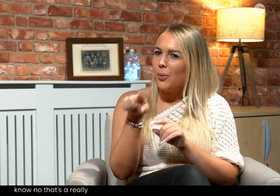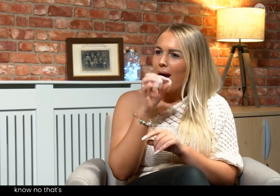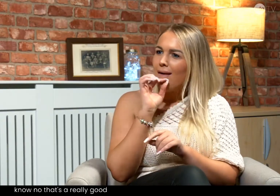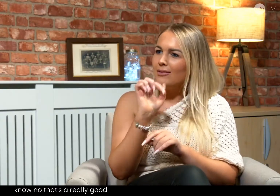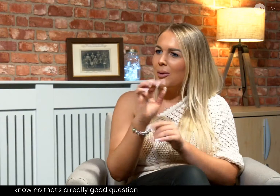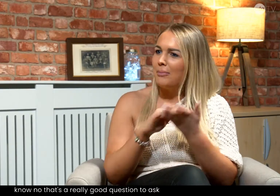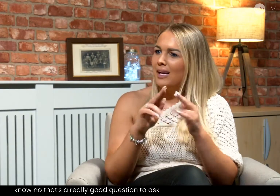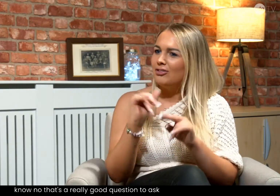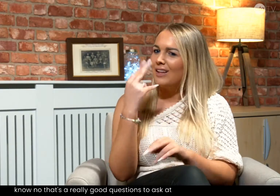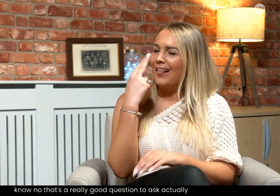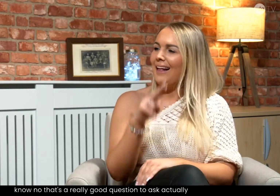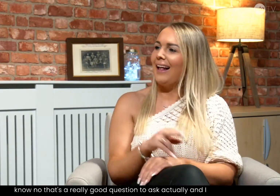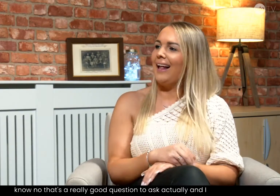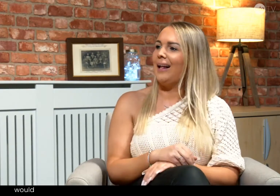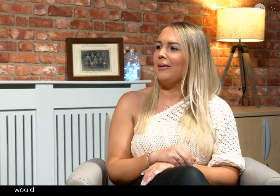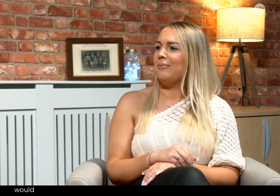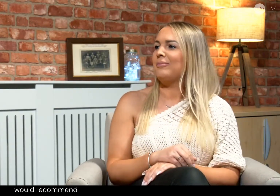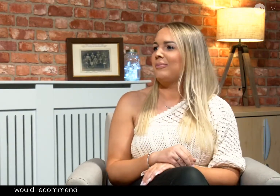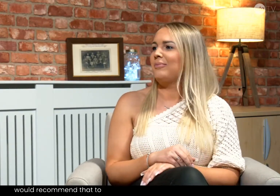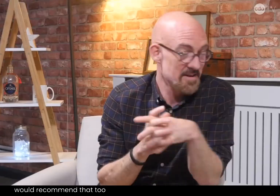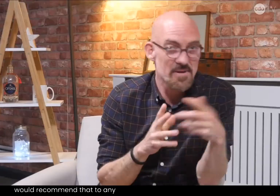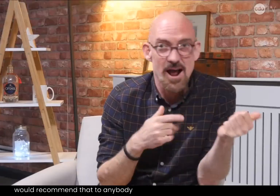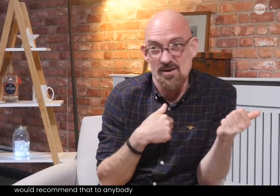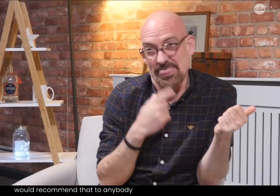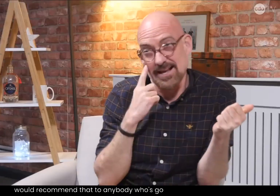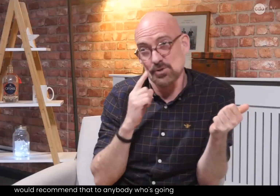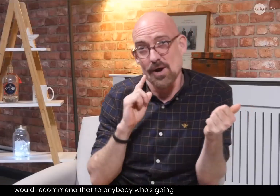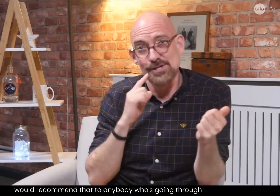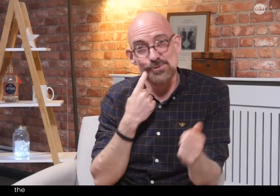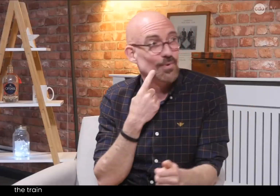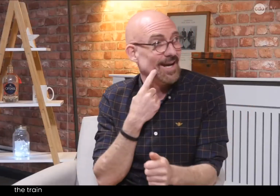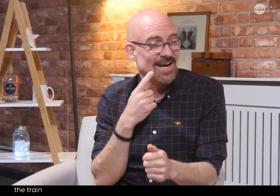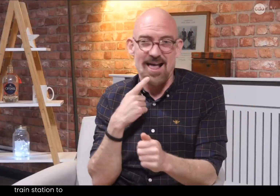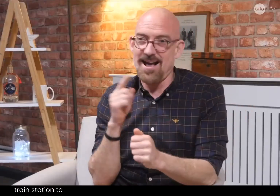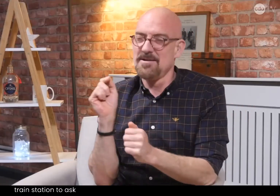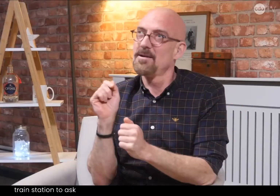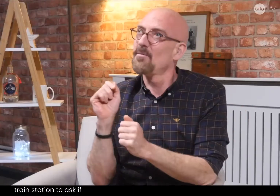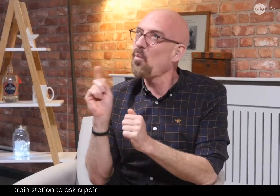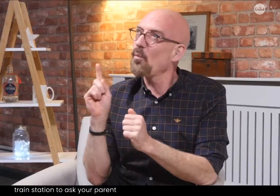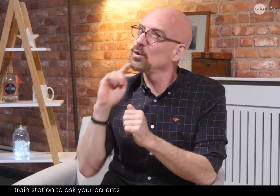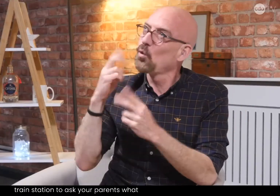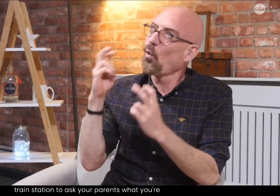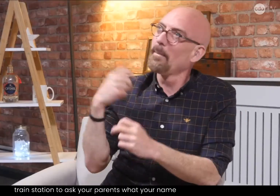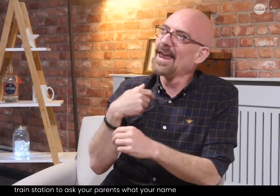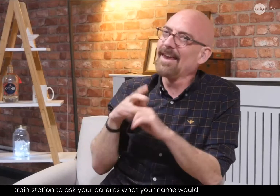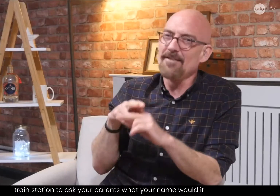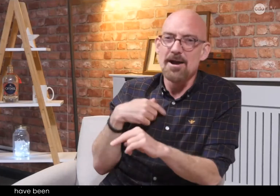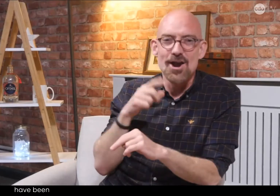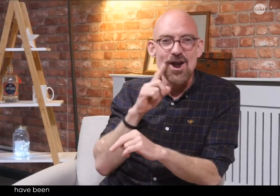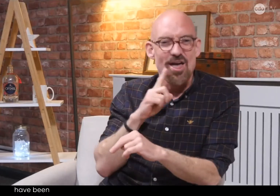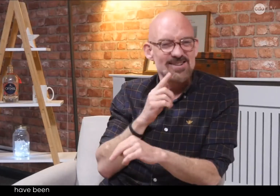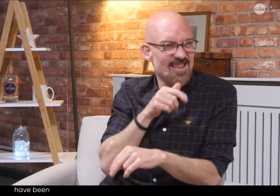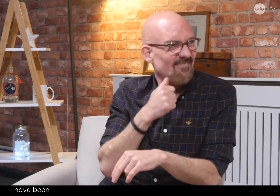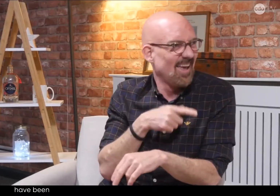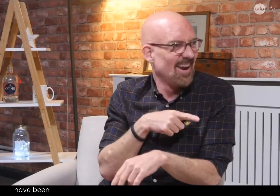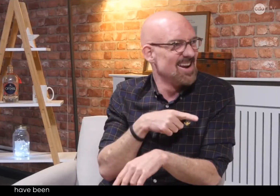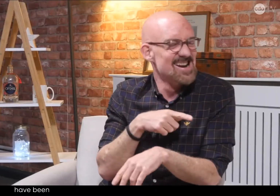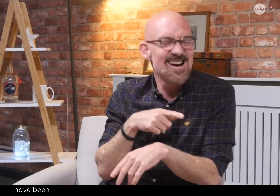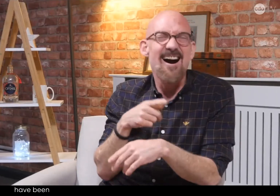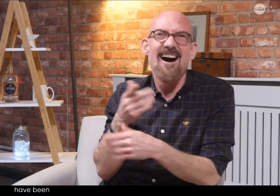would recommend that to anybody who's going through the transition, to ask your parents what your name would have been. I think that's really sweet to ask,